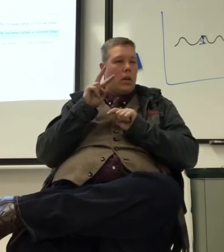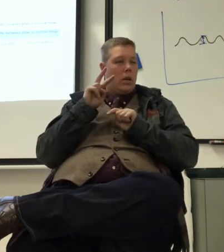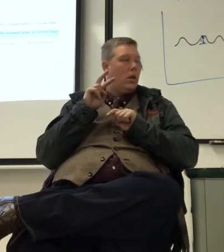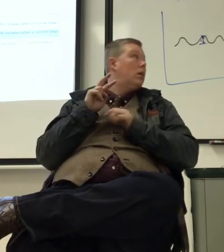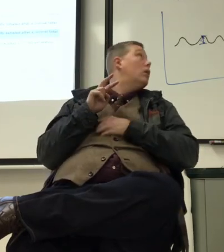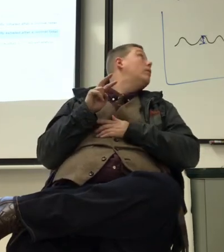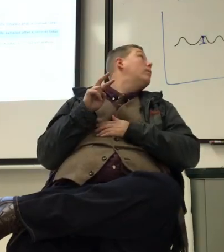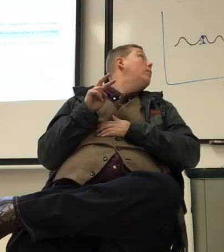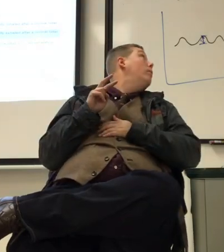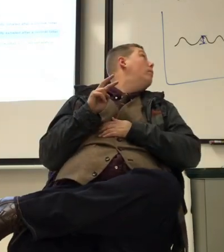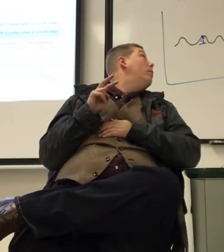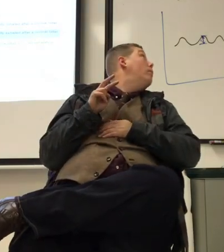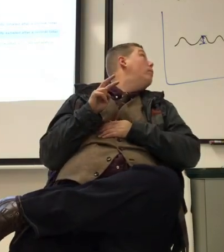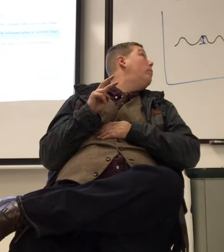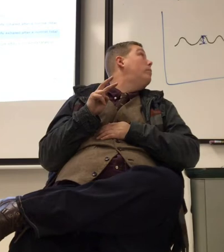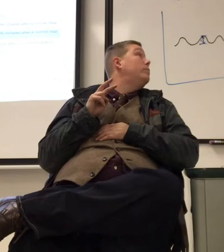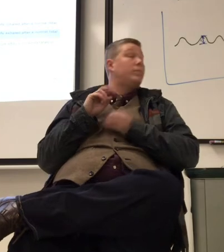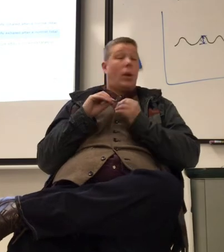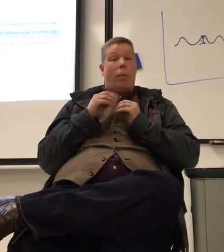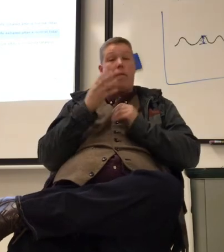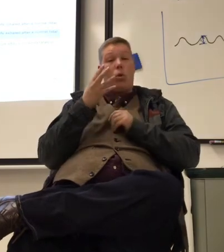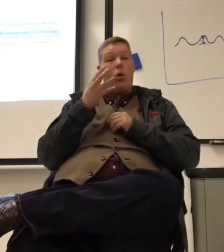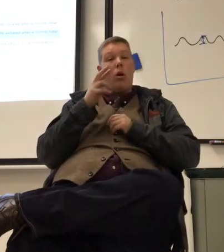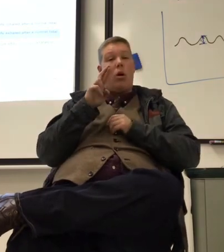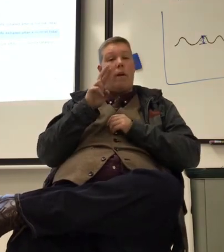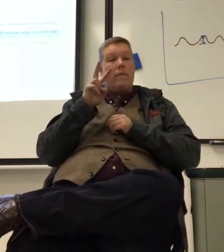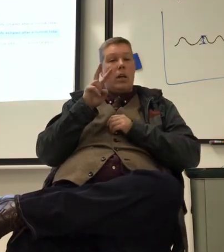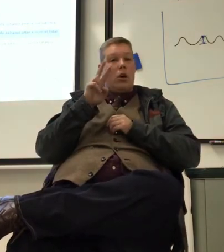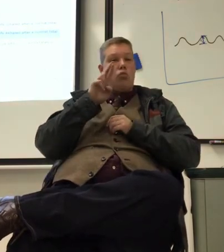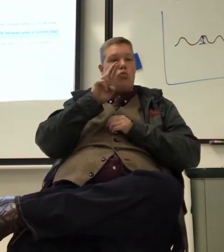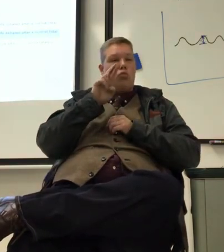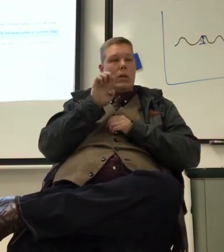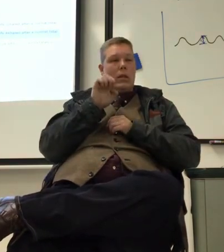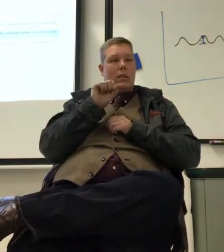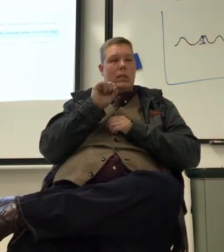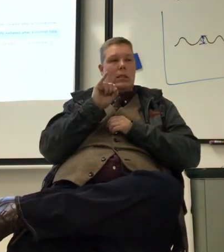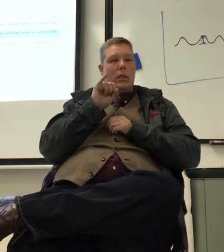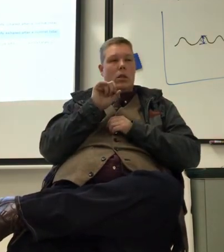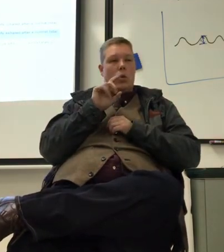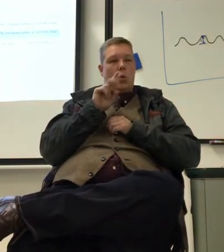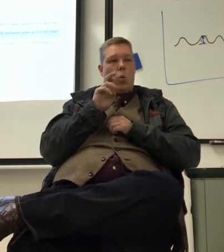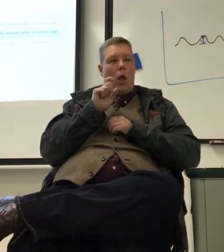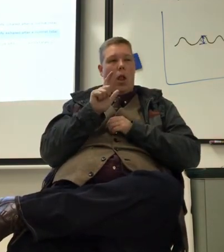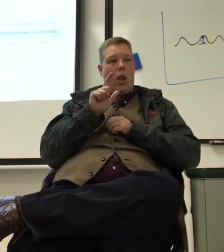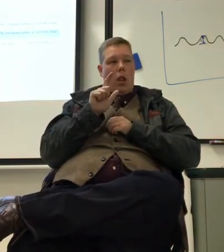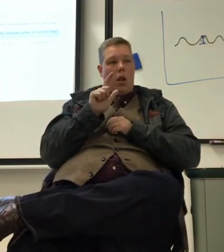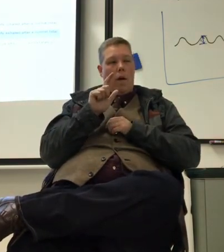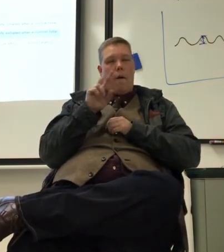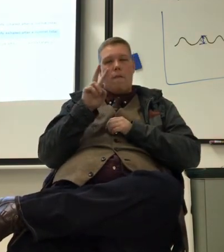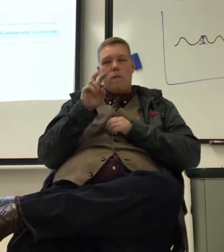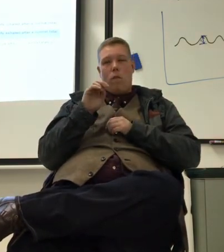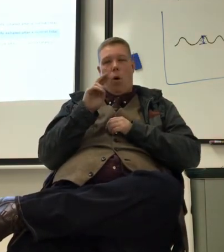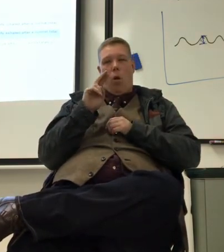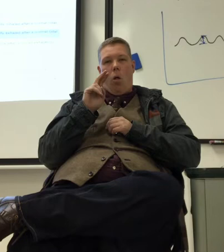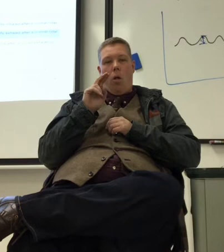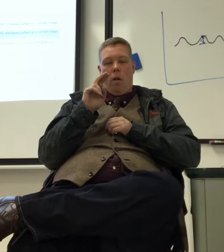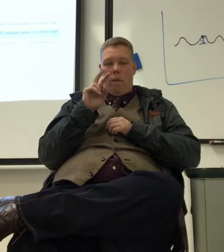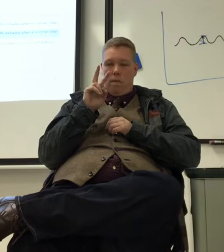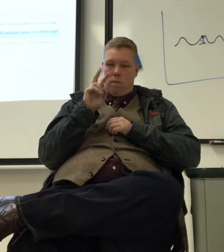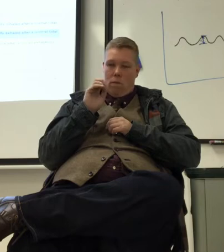The residual volume. The air that always resides in your lung, no matter what, because the lung is stuck to the